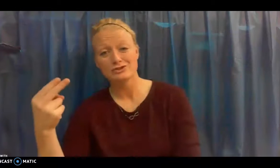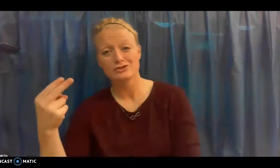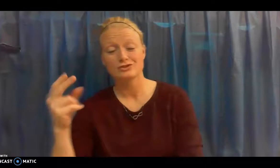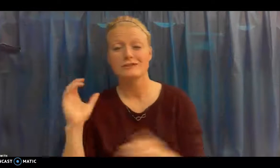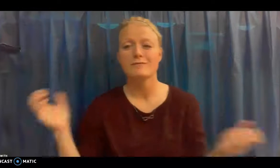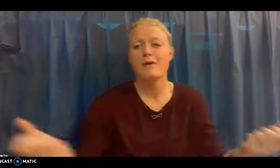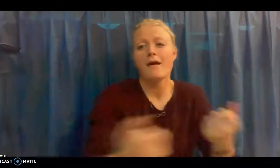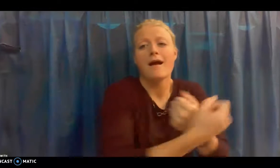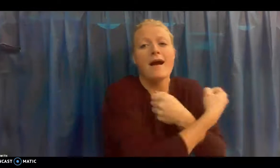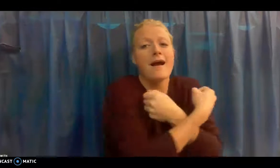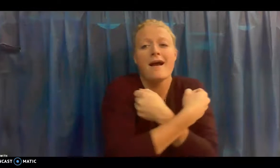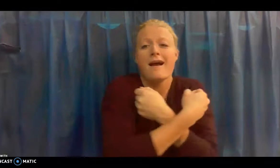H is for hug.